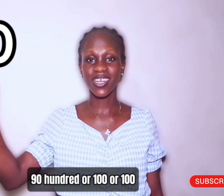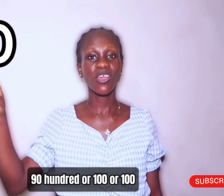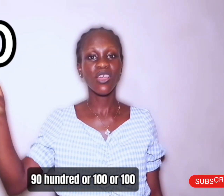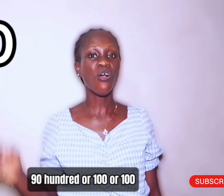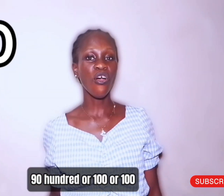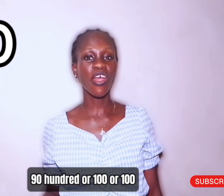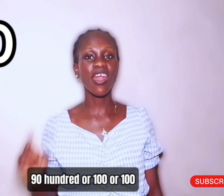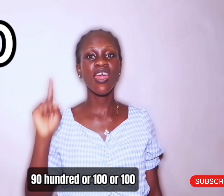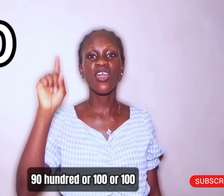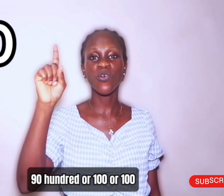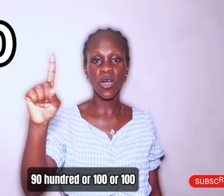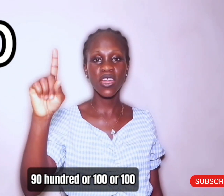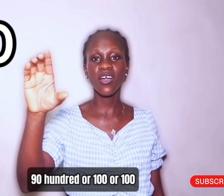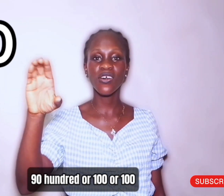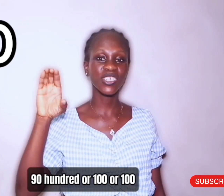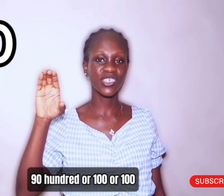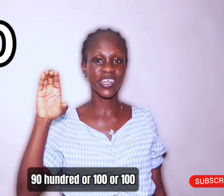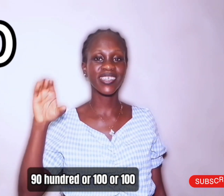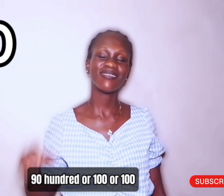or 100.